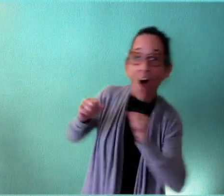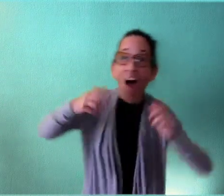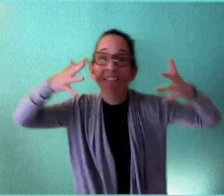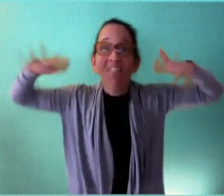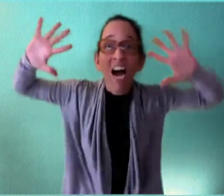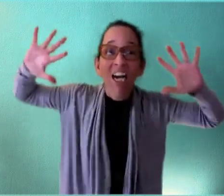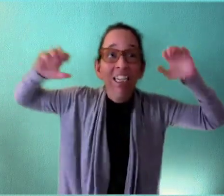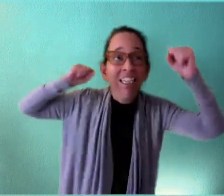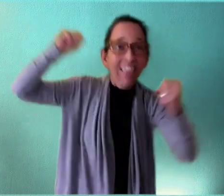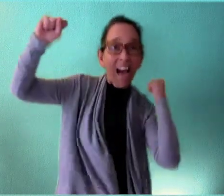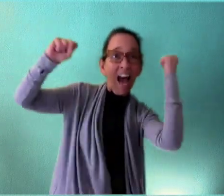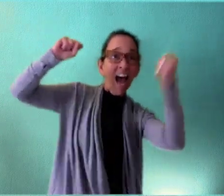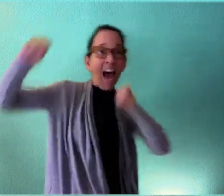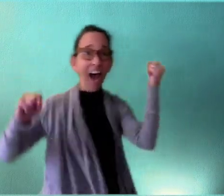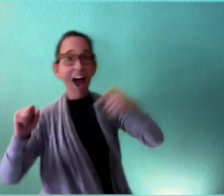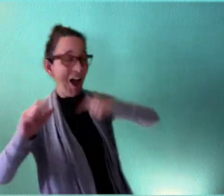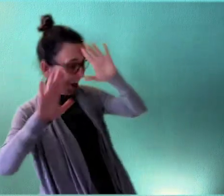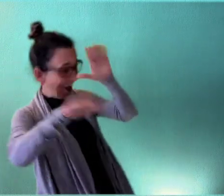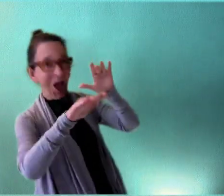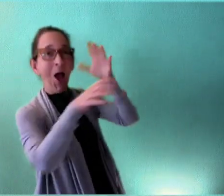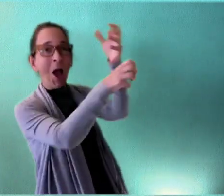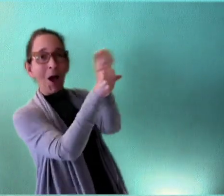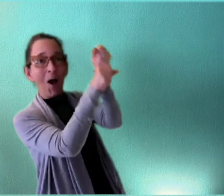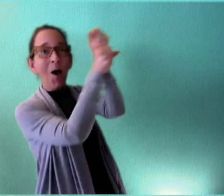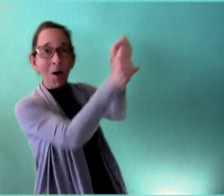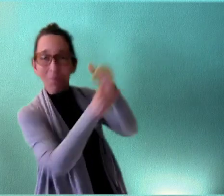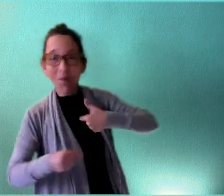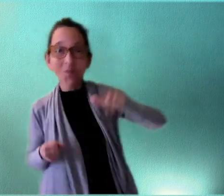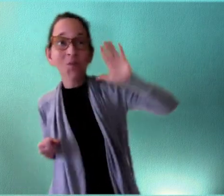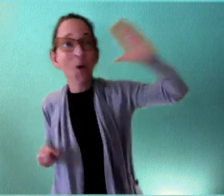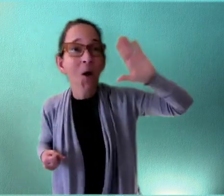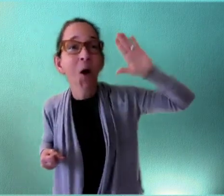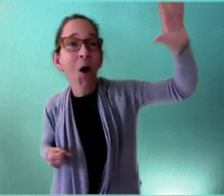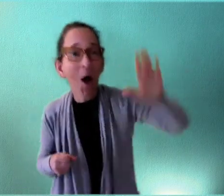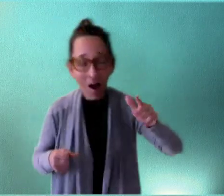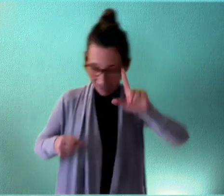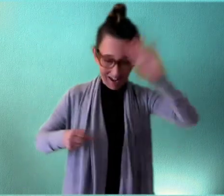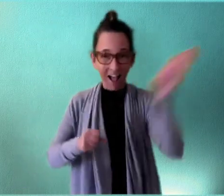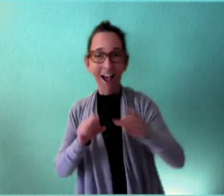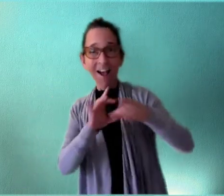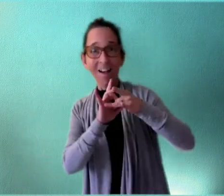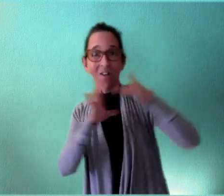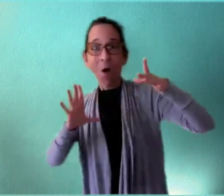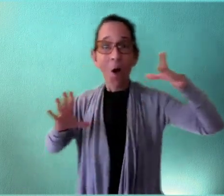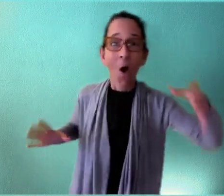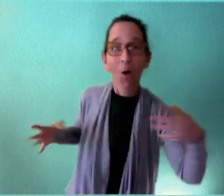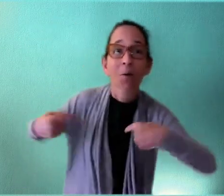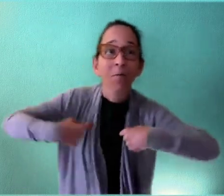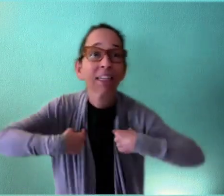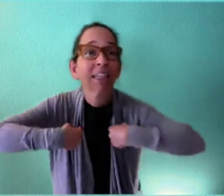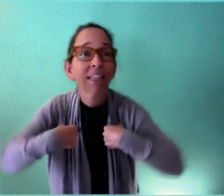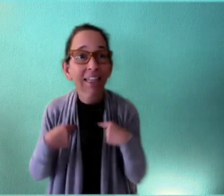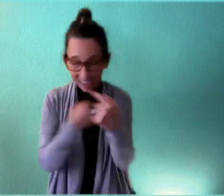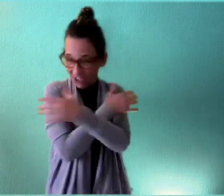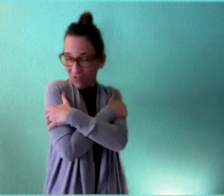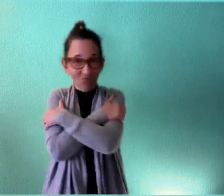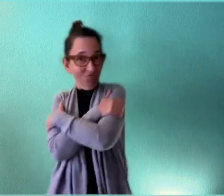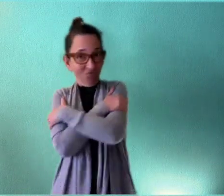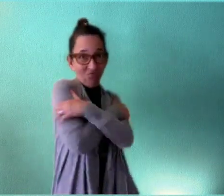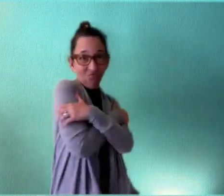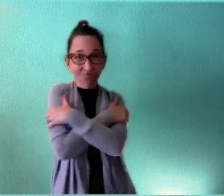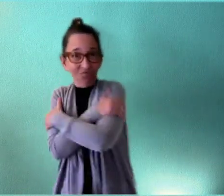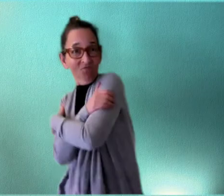My hope is in the Lord, I belong to Him. He will never let me